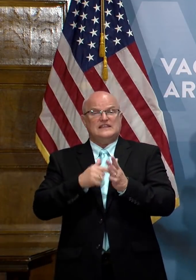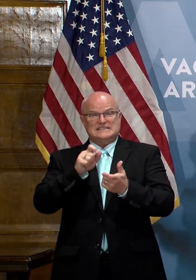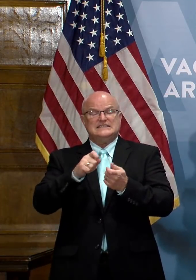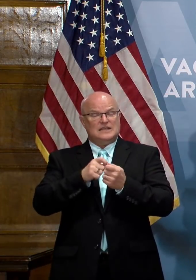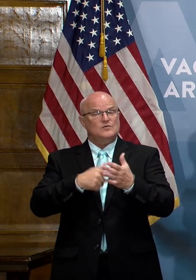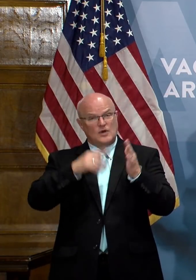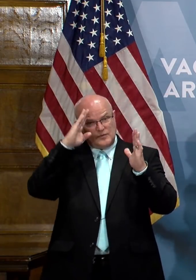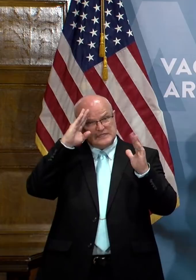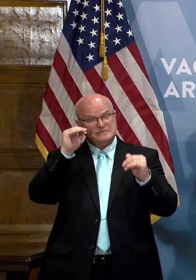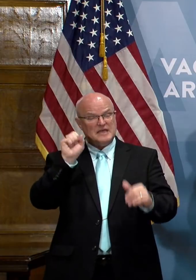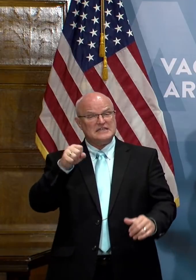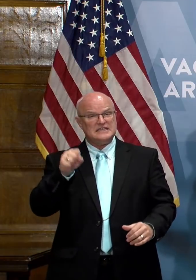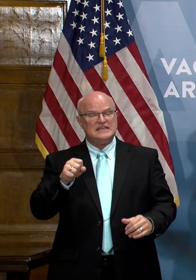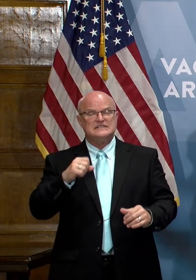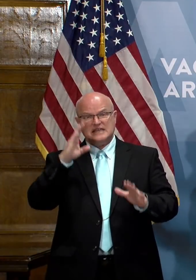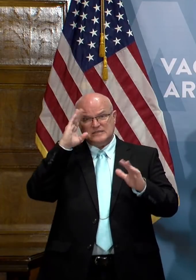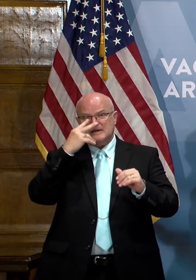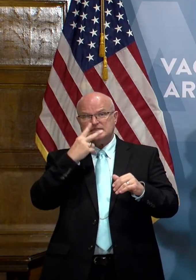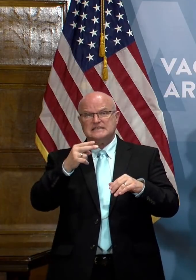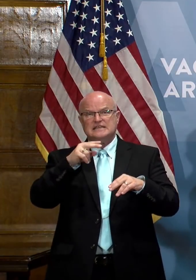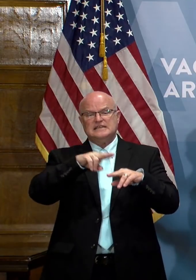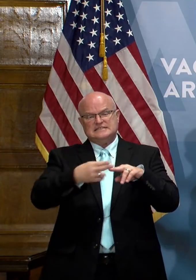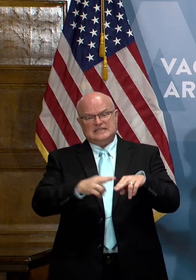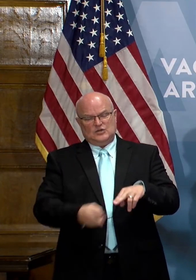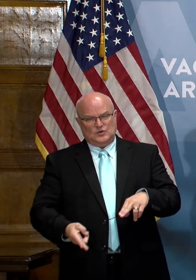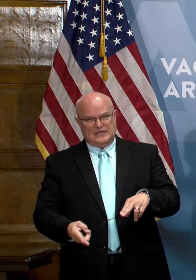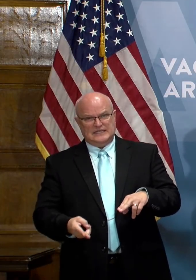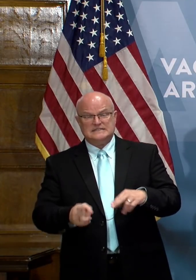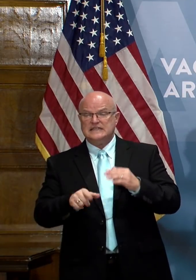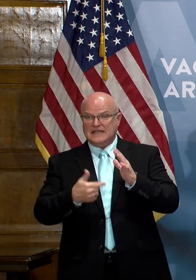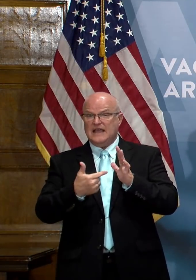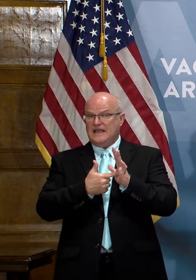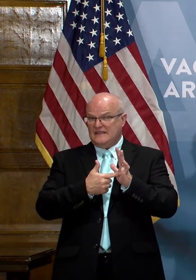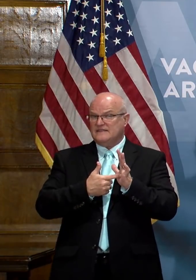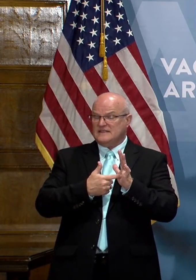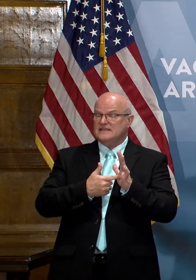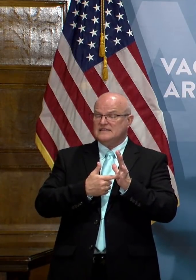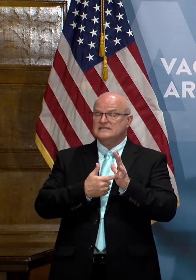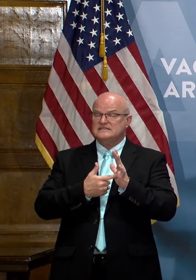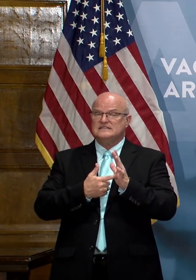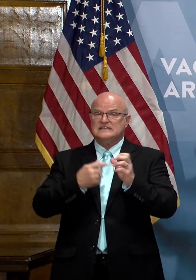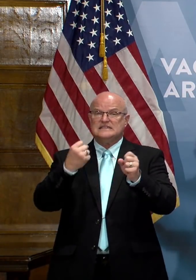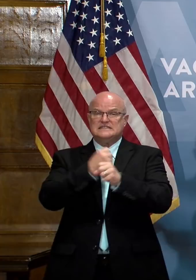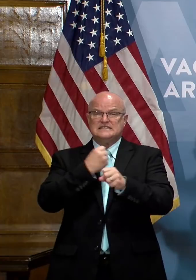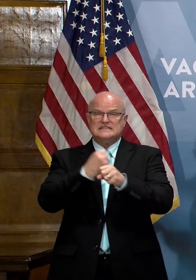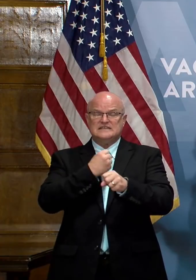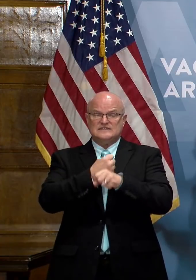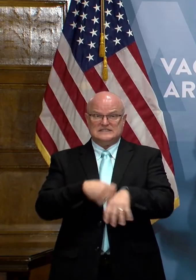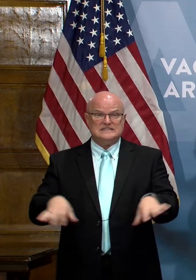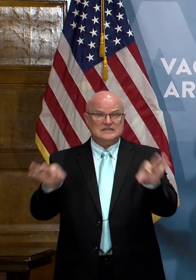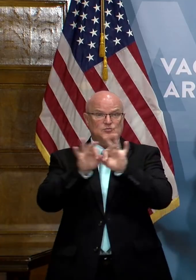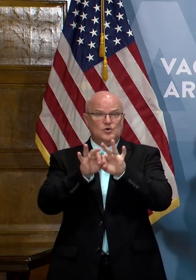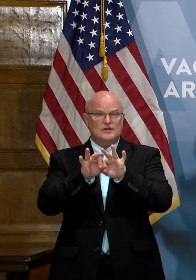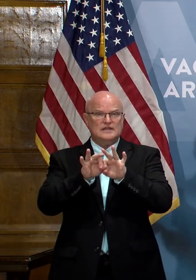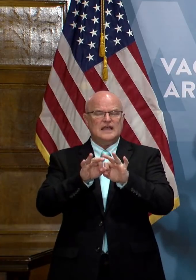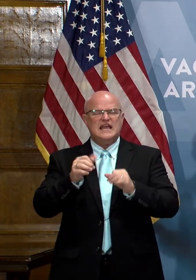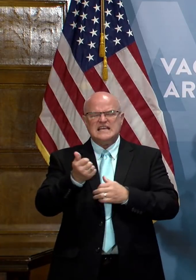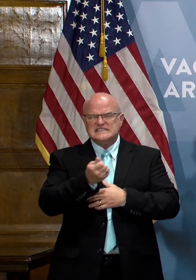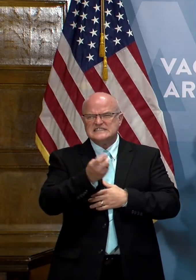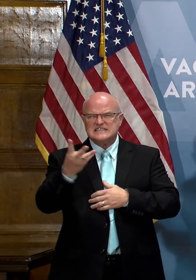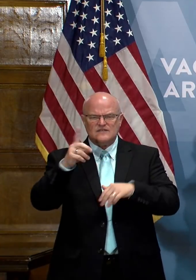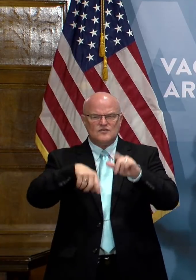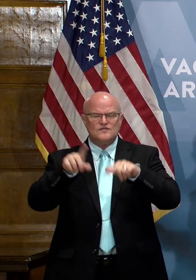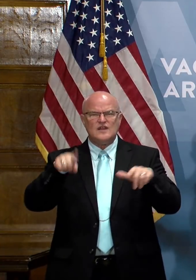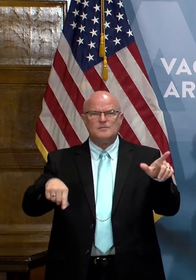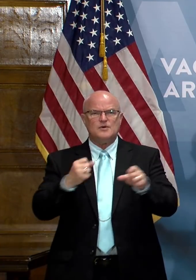what we would expect. We'd expect to see a significant decrease, and this is statistically significant, and takes into account a number of